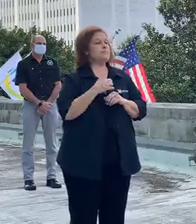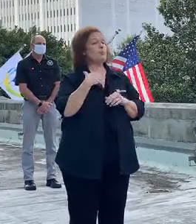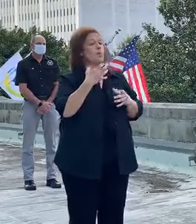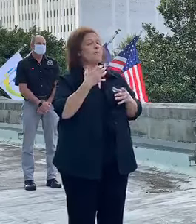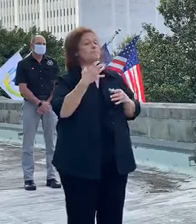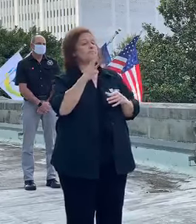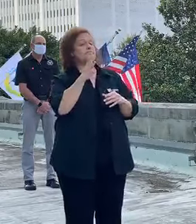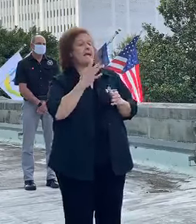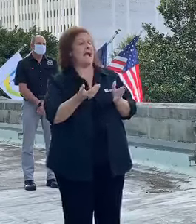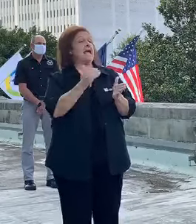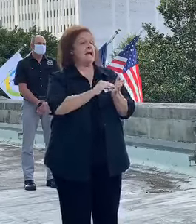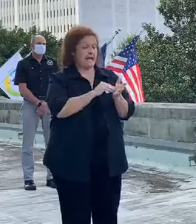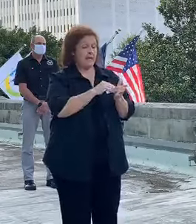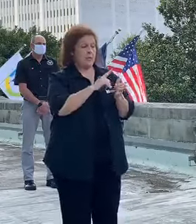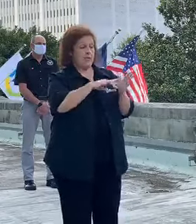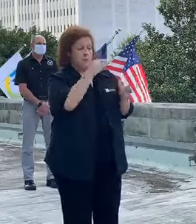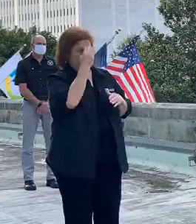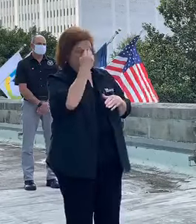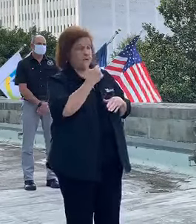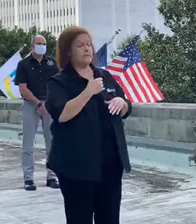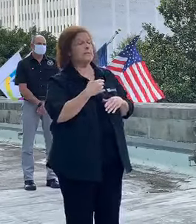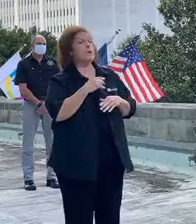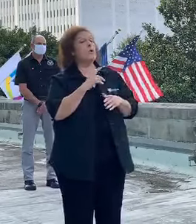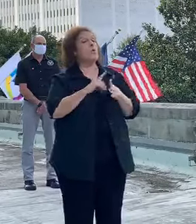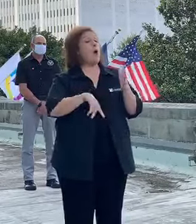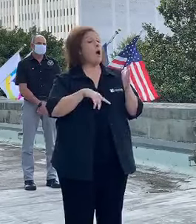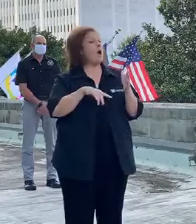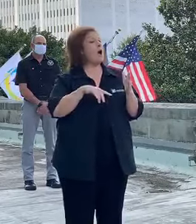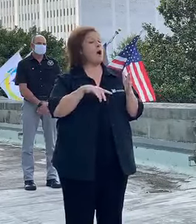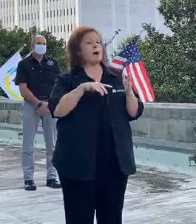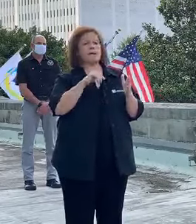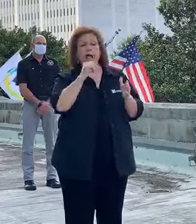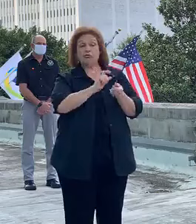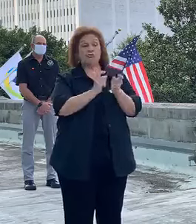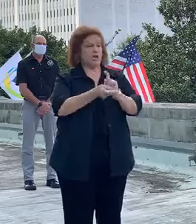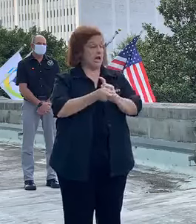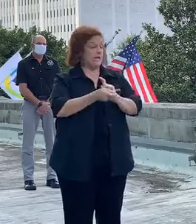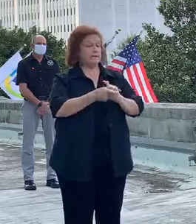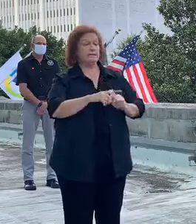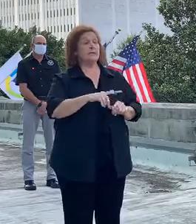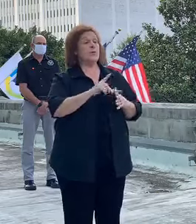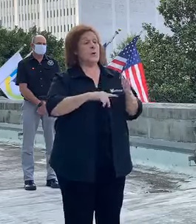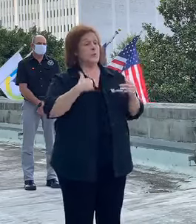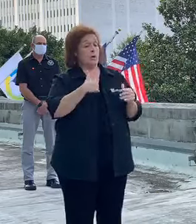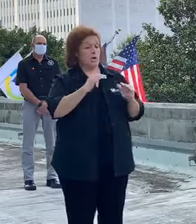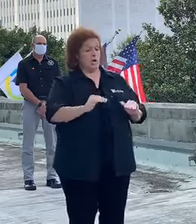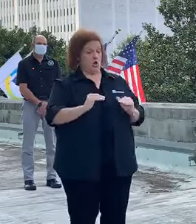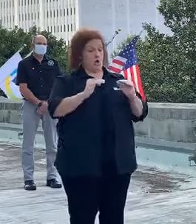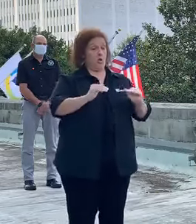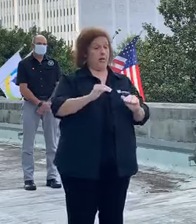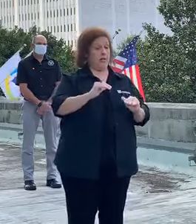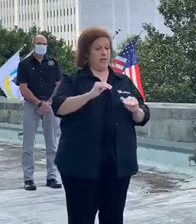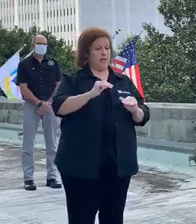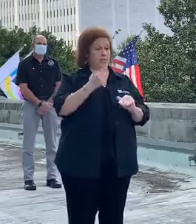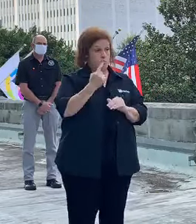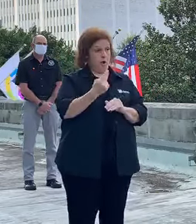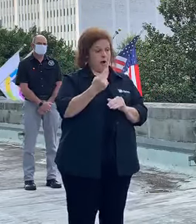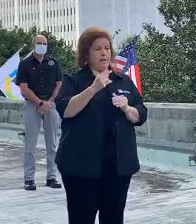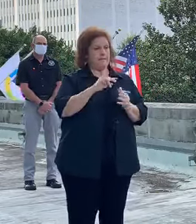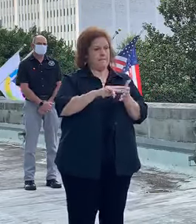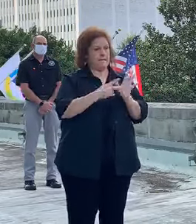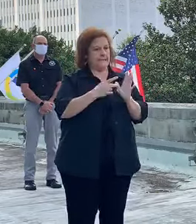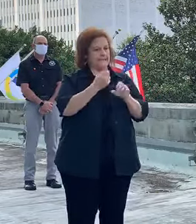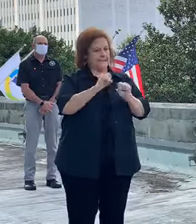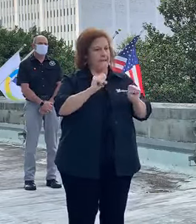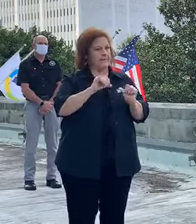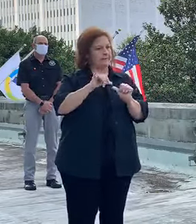Mayor said about what will not change on Saturday. So phase 1 is what we're calling safest at home. That's exactly what